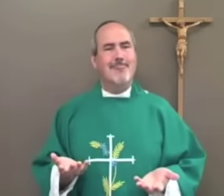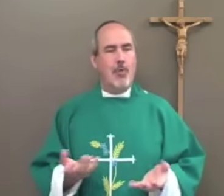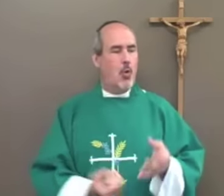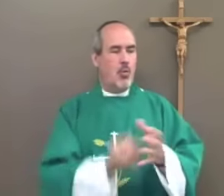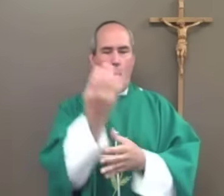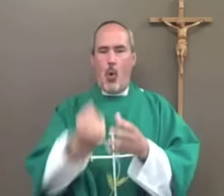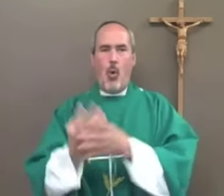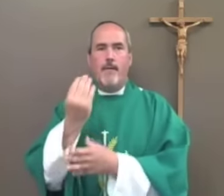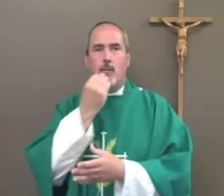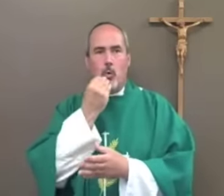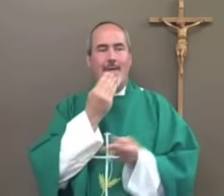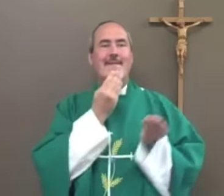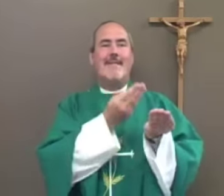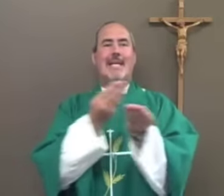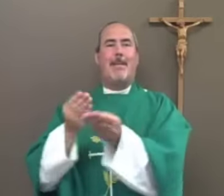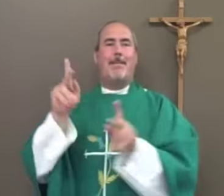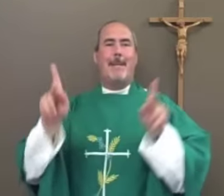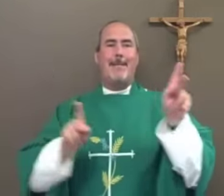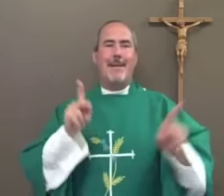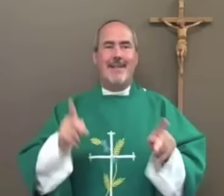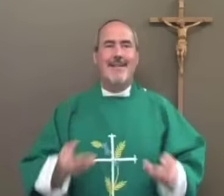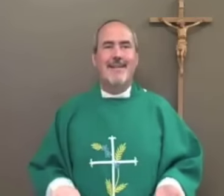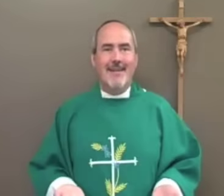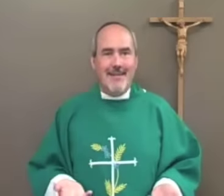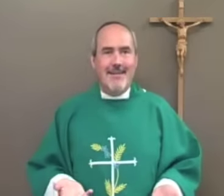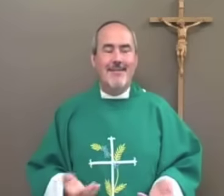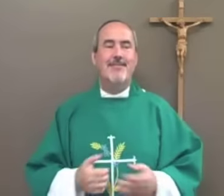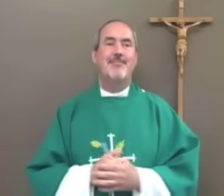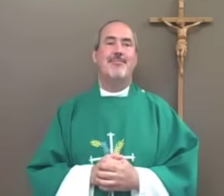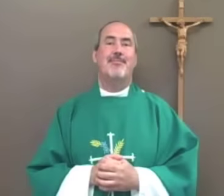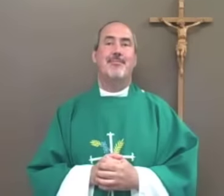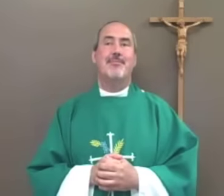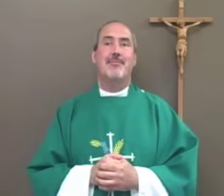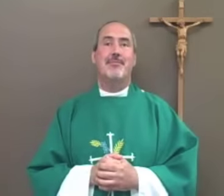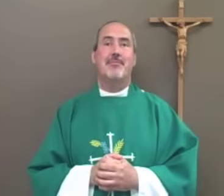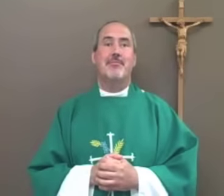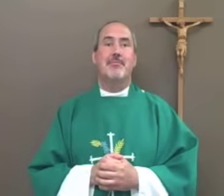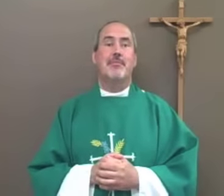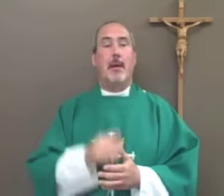Farmers can serve God simply by growing crops that feed people.